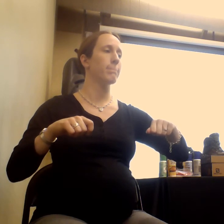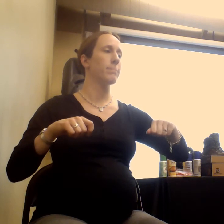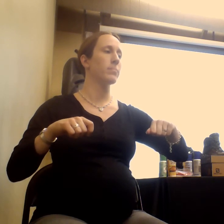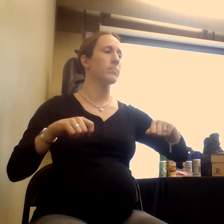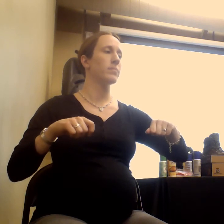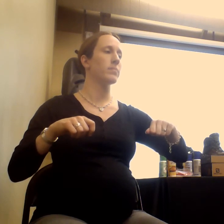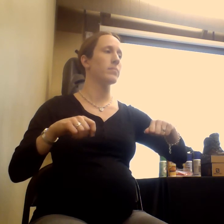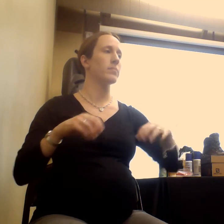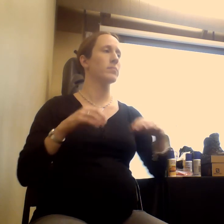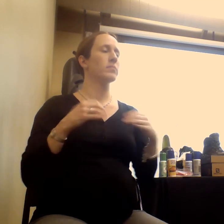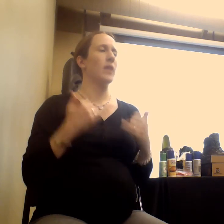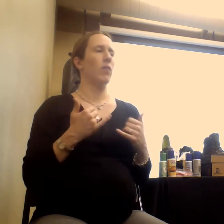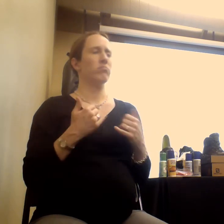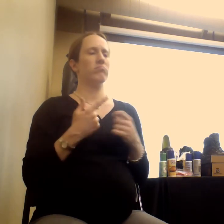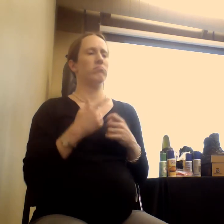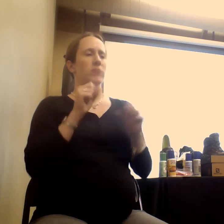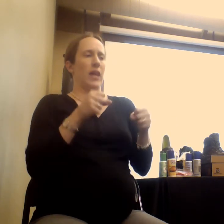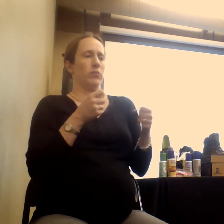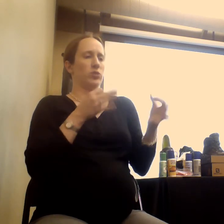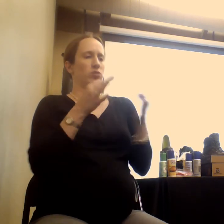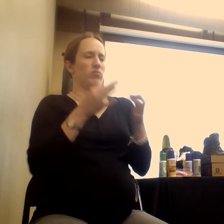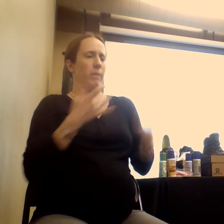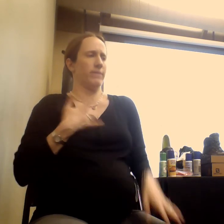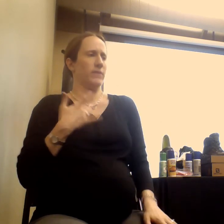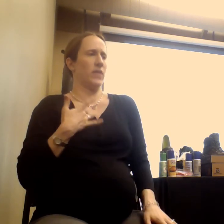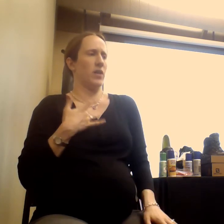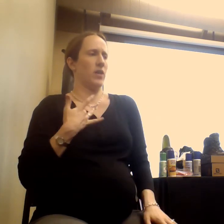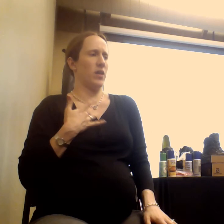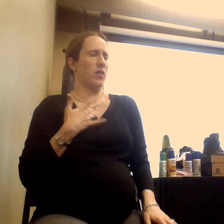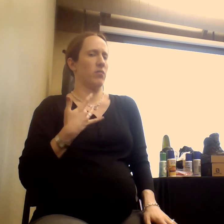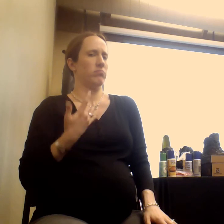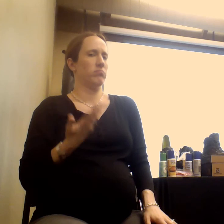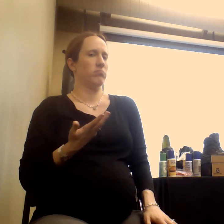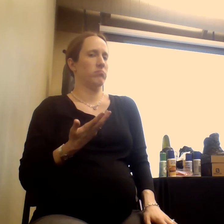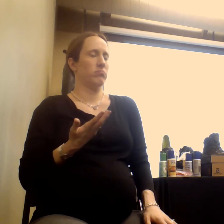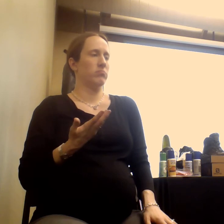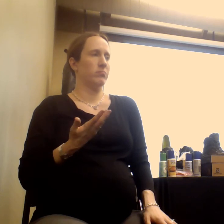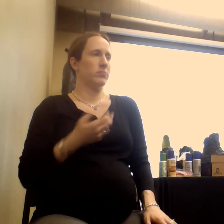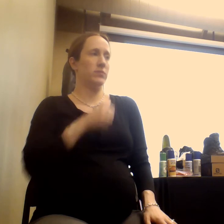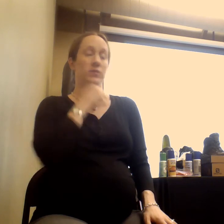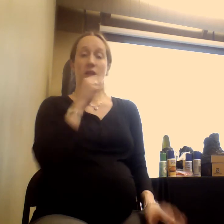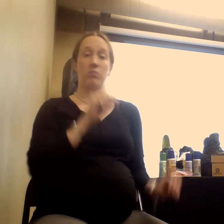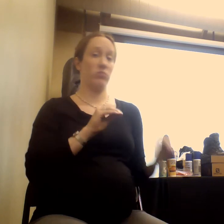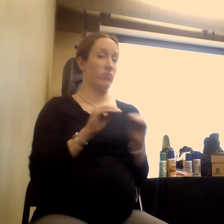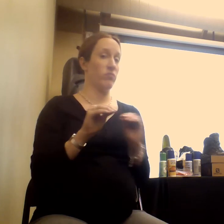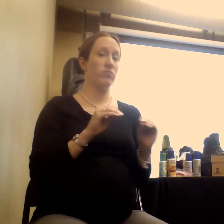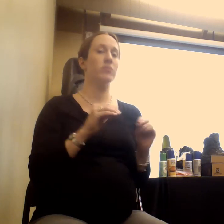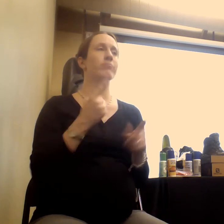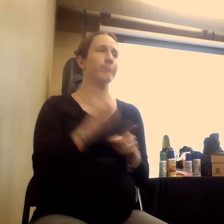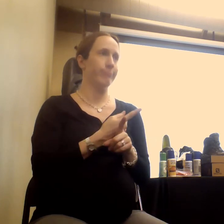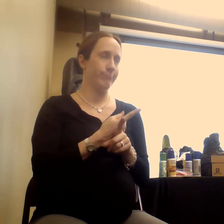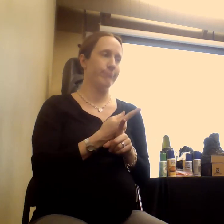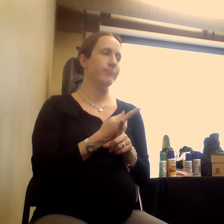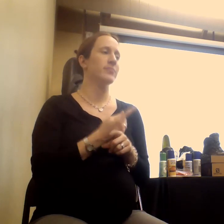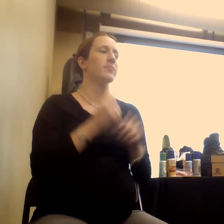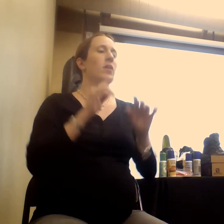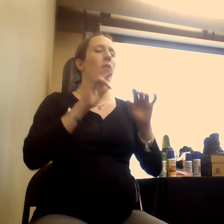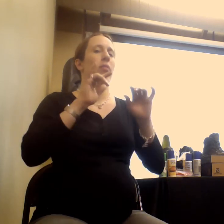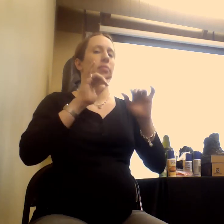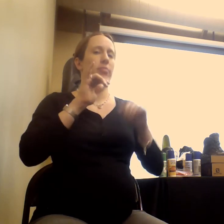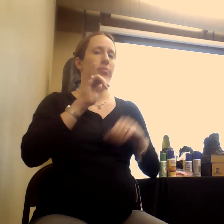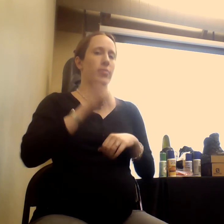Now can you describe it in class? It's sitting there, isn't it? Now it is. It's not moving. So that's the way you can isolate the bottom of the